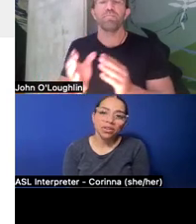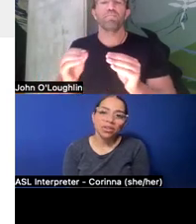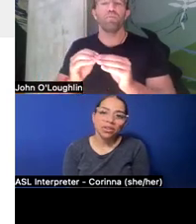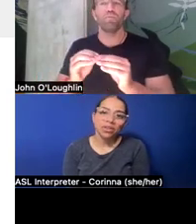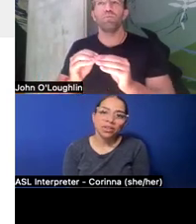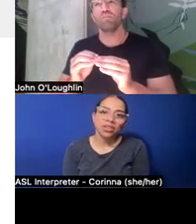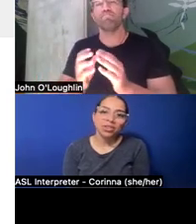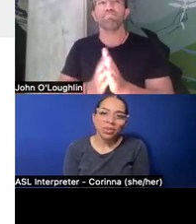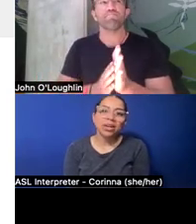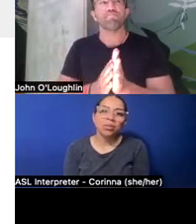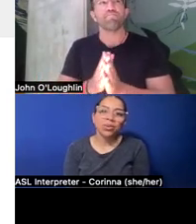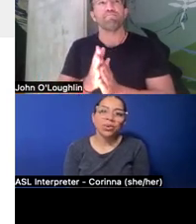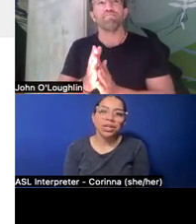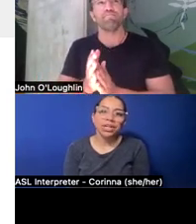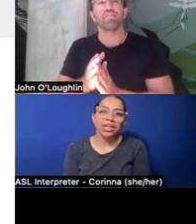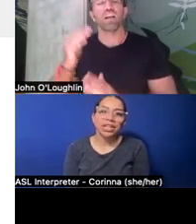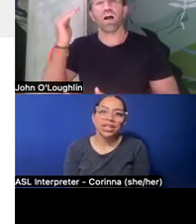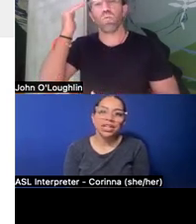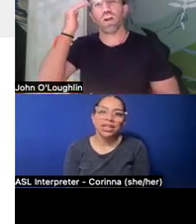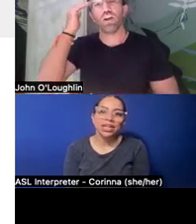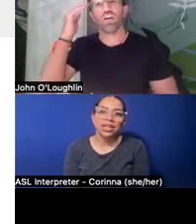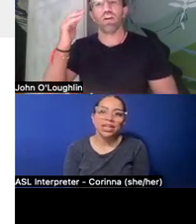all to become more